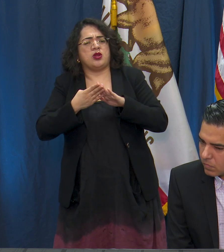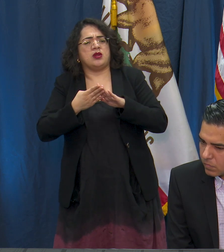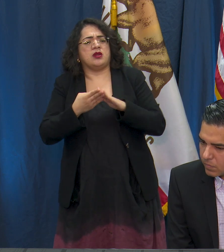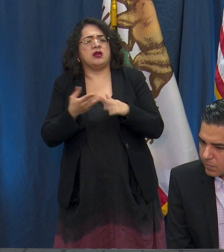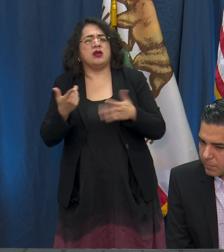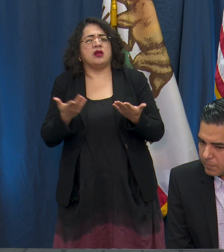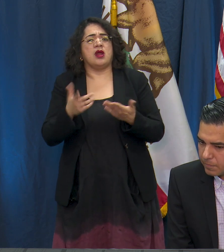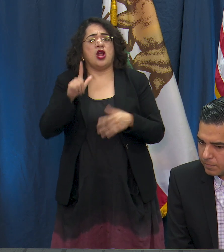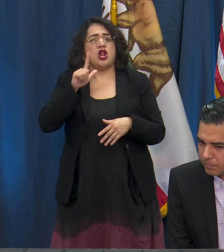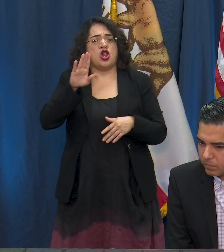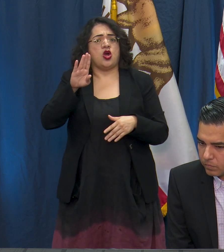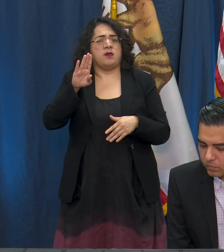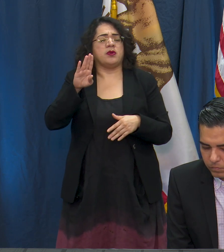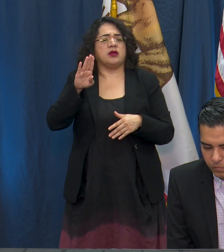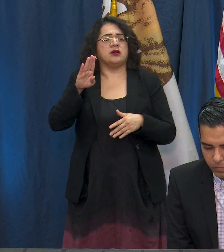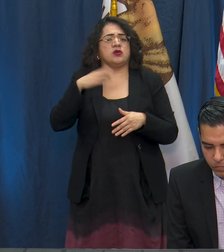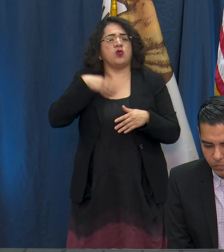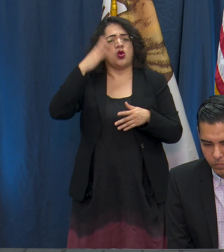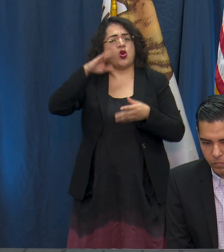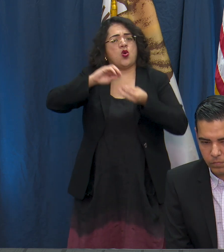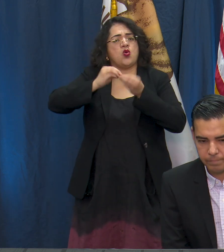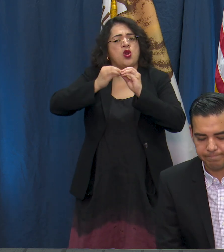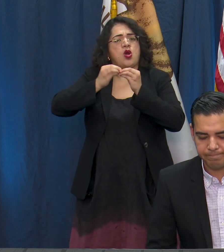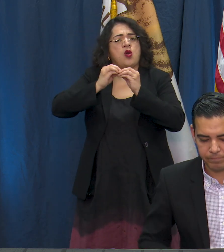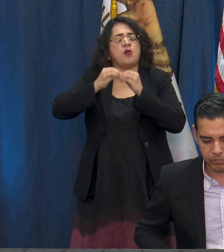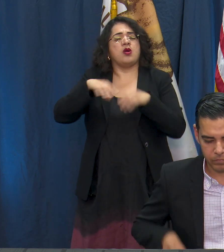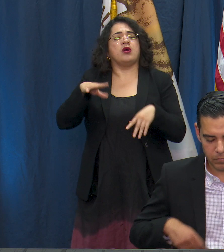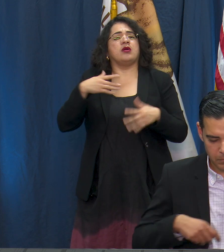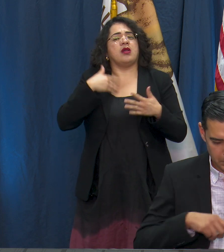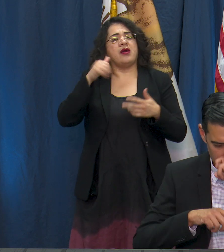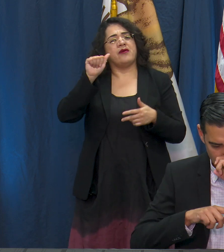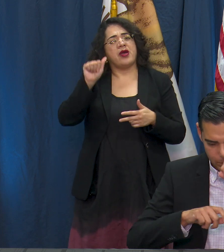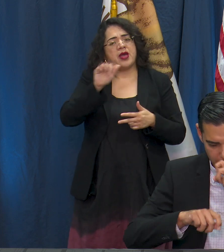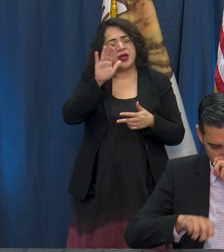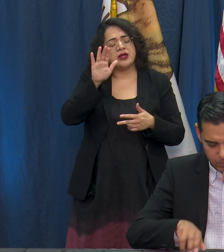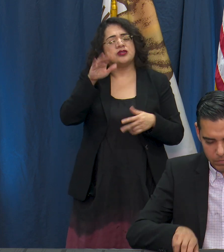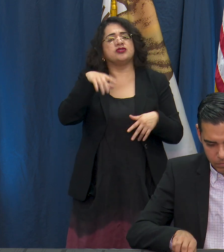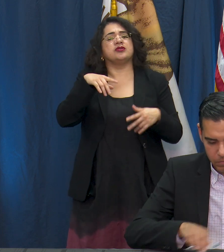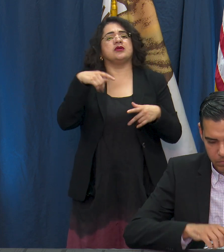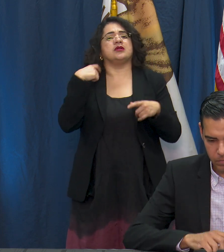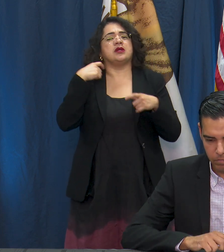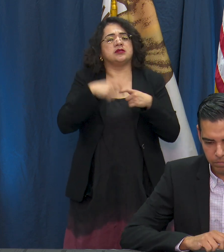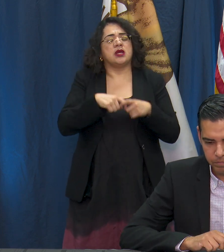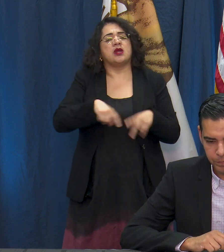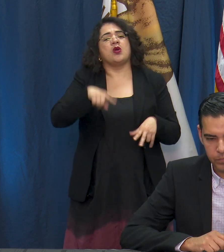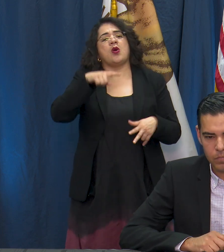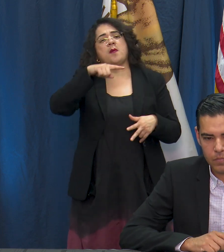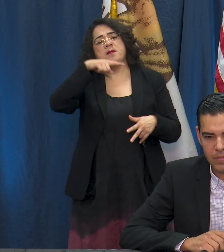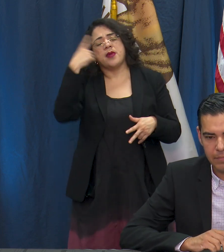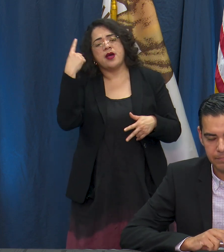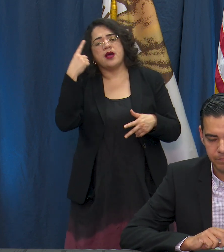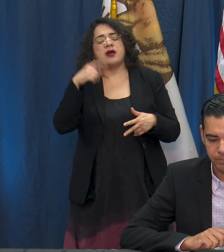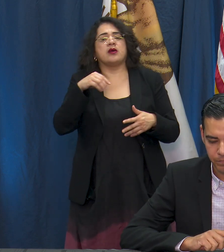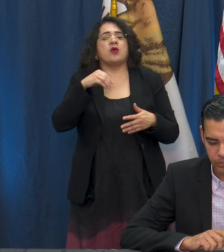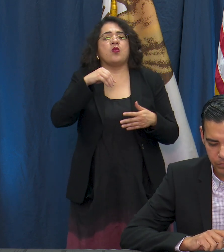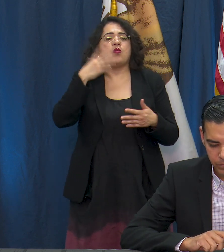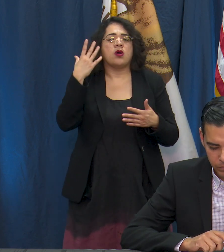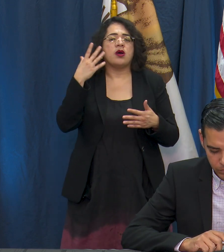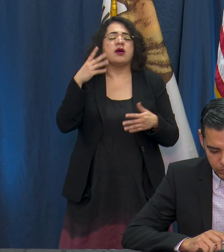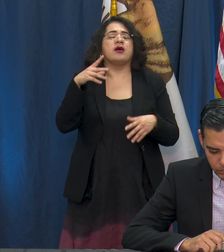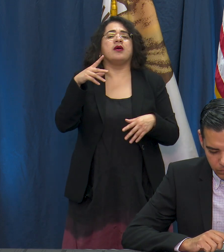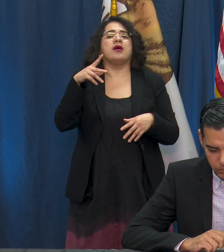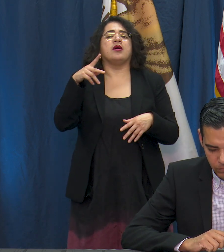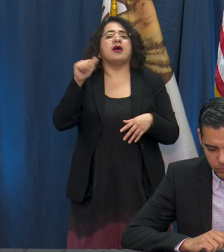Beach, when there's a demographic breakdown, we have Asian American, Latino, Black, Hawaiian Islander.